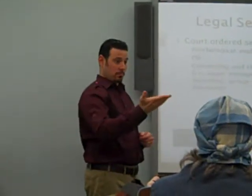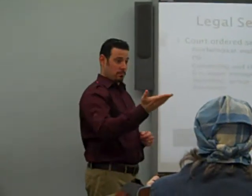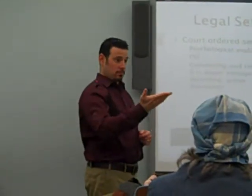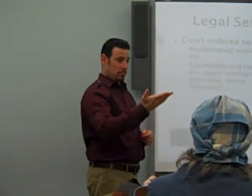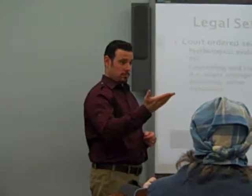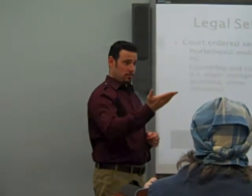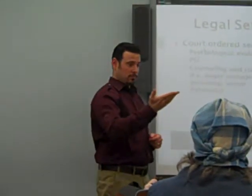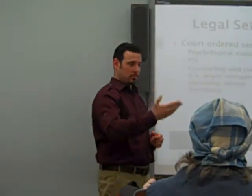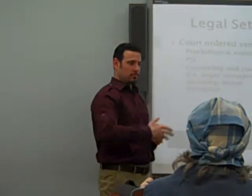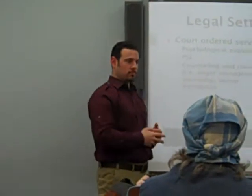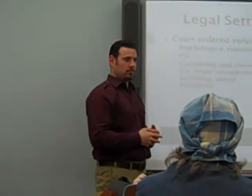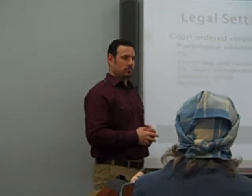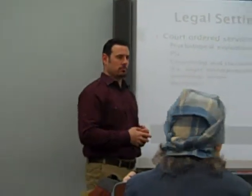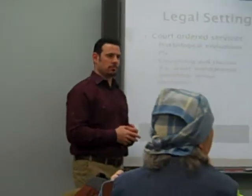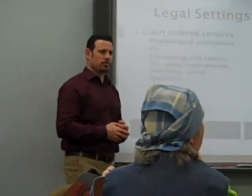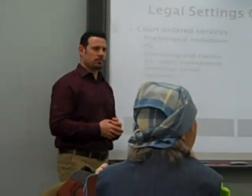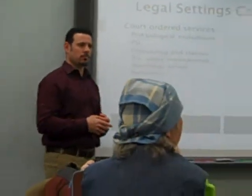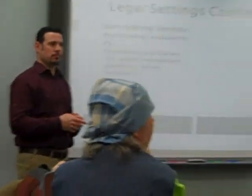Mental health hospital. Do you have something to say?